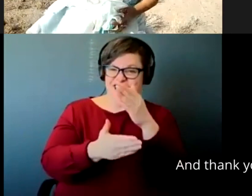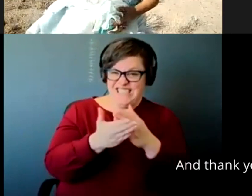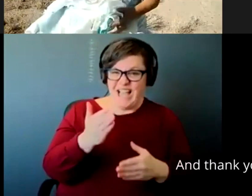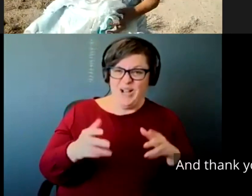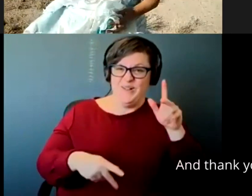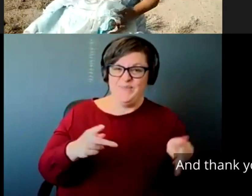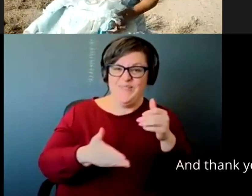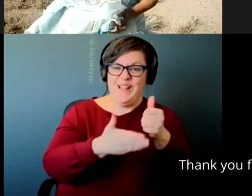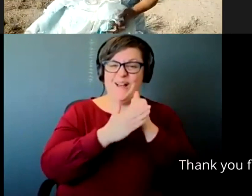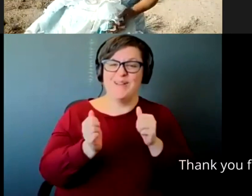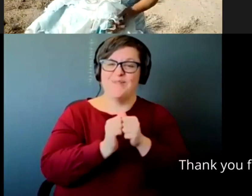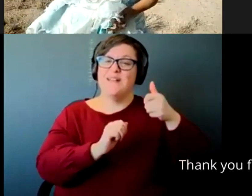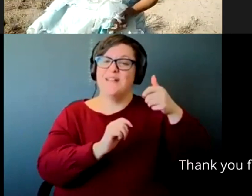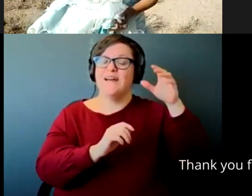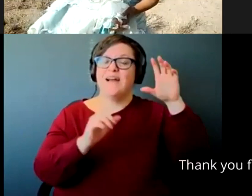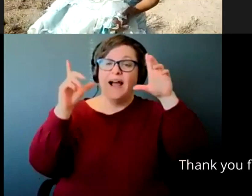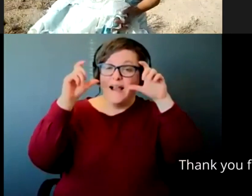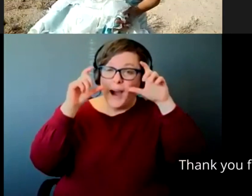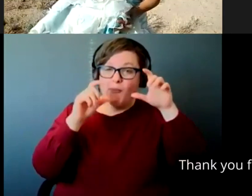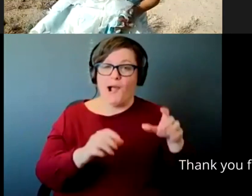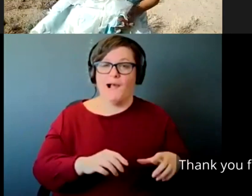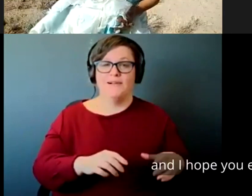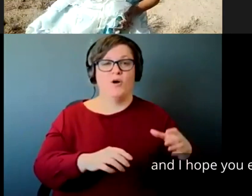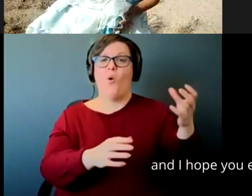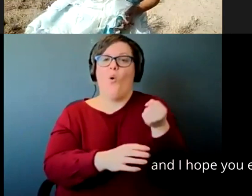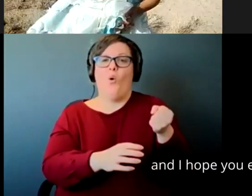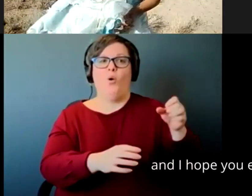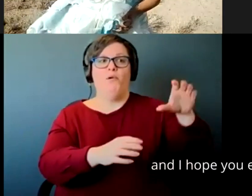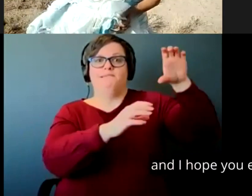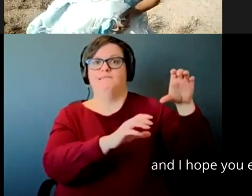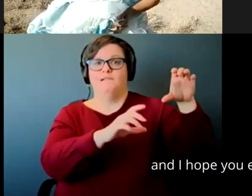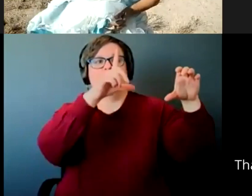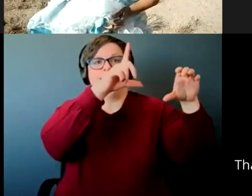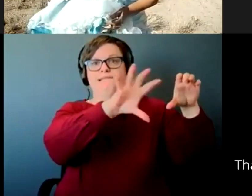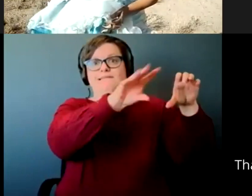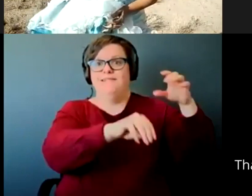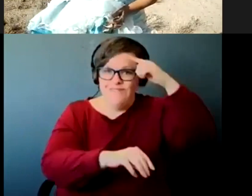thank you, everybody. Thank you for being here, and I hope you enjoy the art show. Thanks.